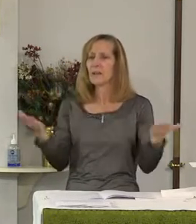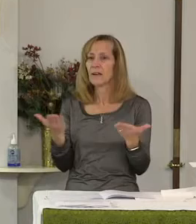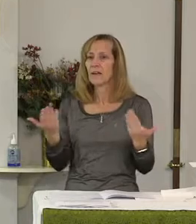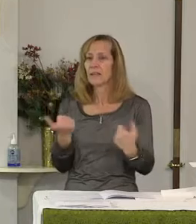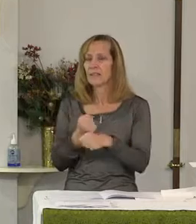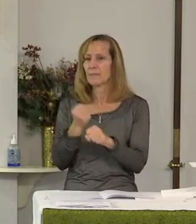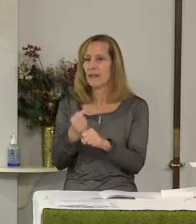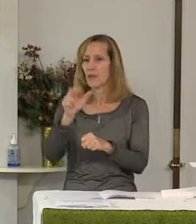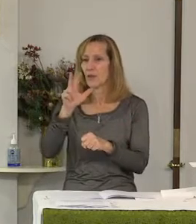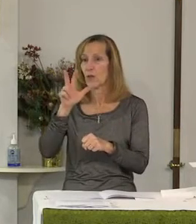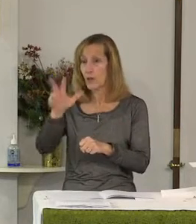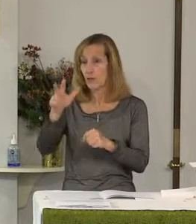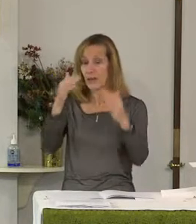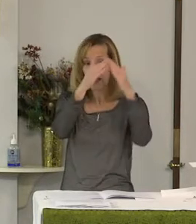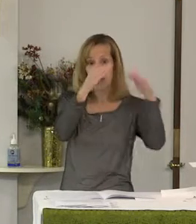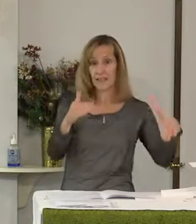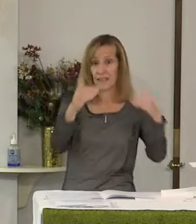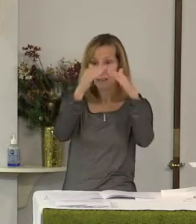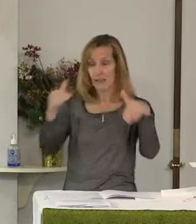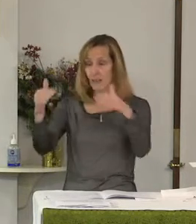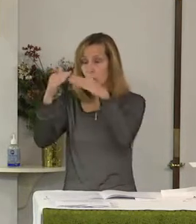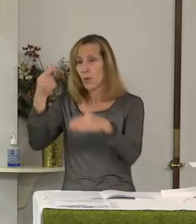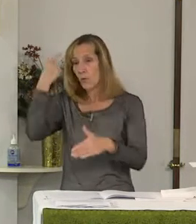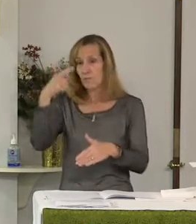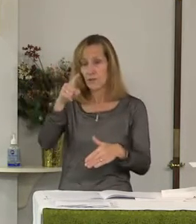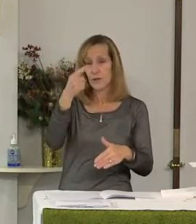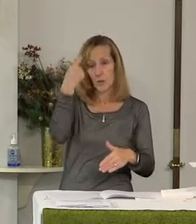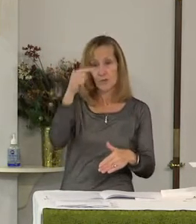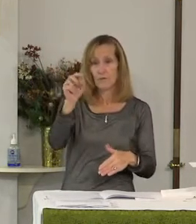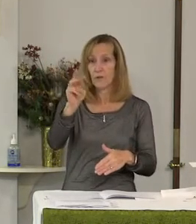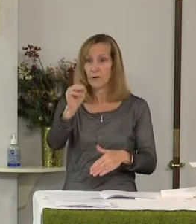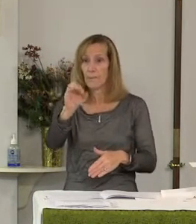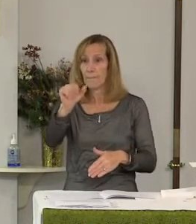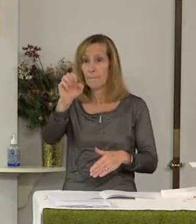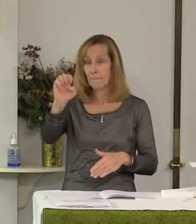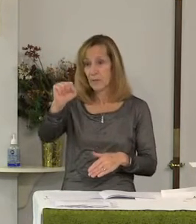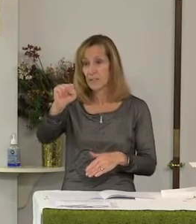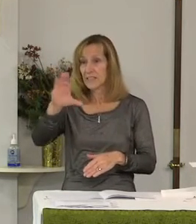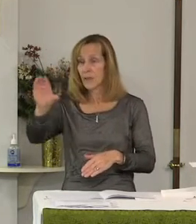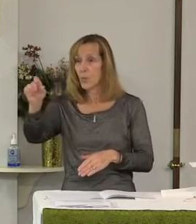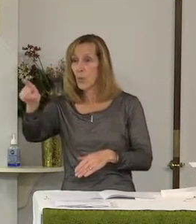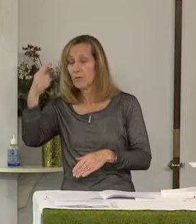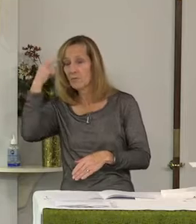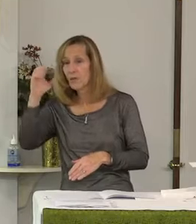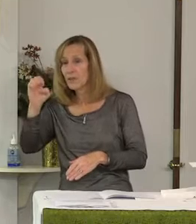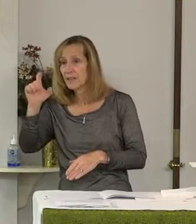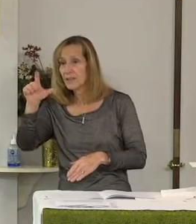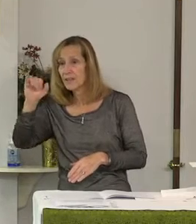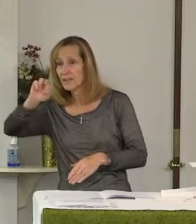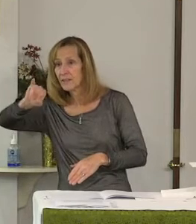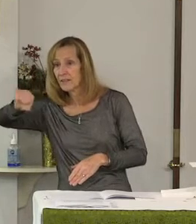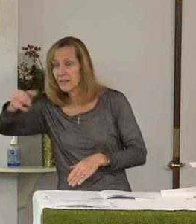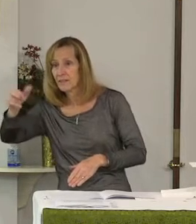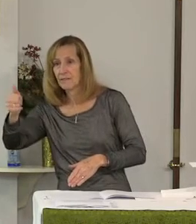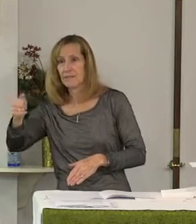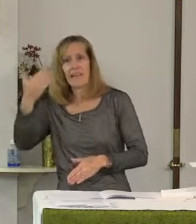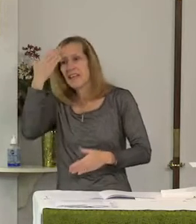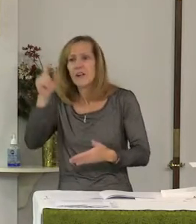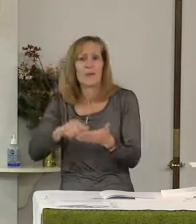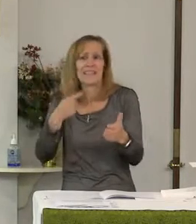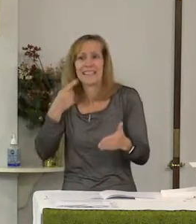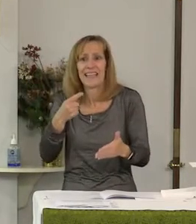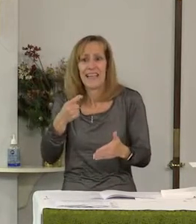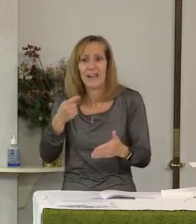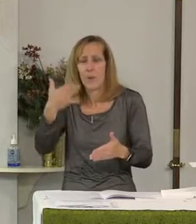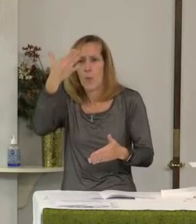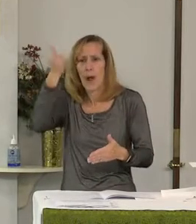us make three dwellings, one for you, one for Moses, and one for Elijah." He did not know what to say, for they